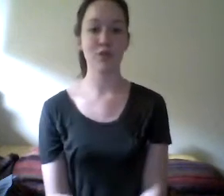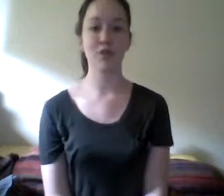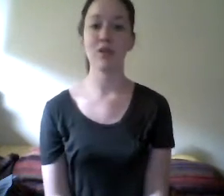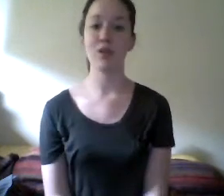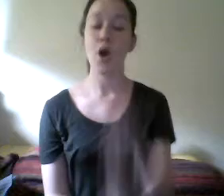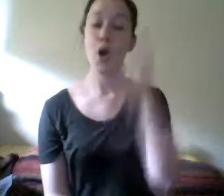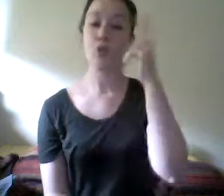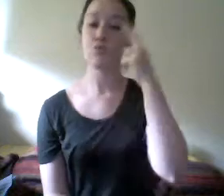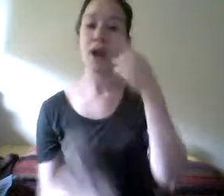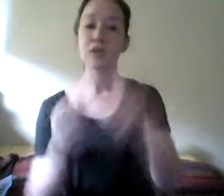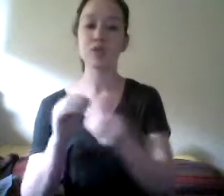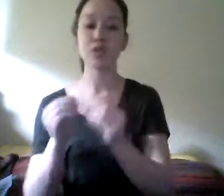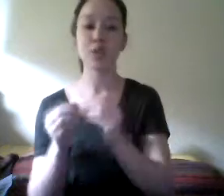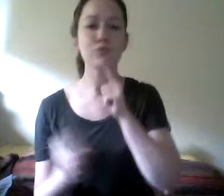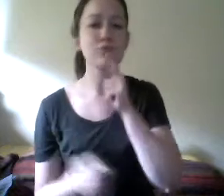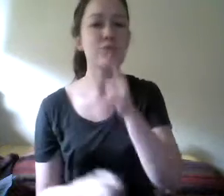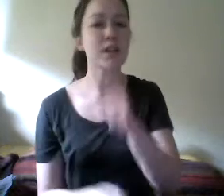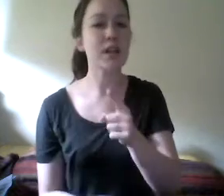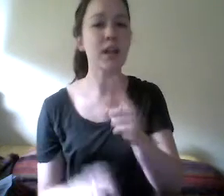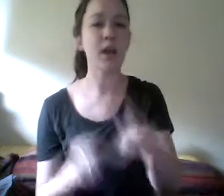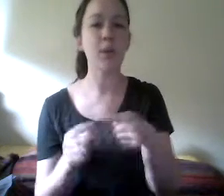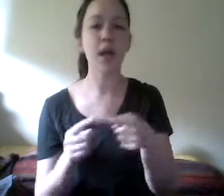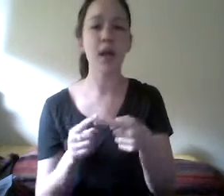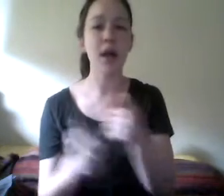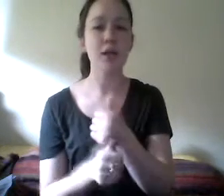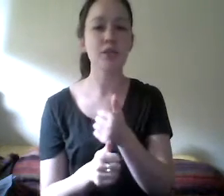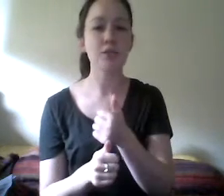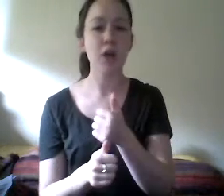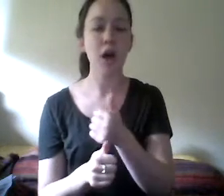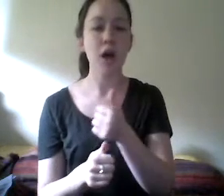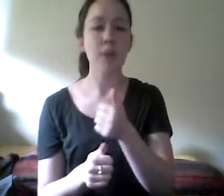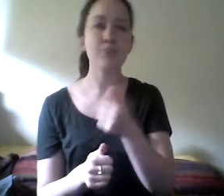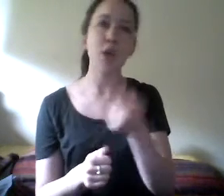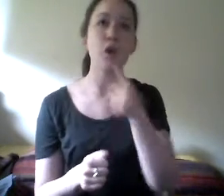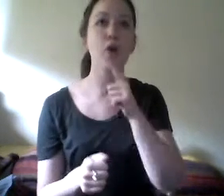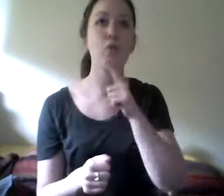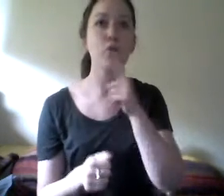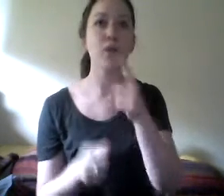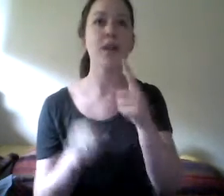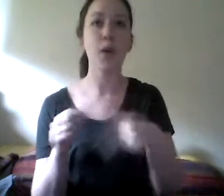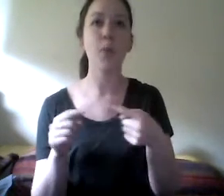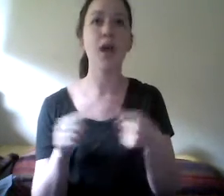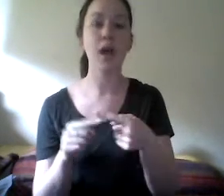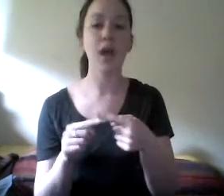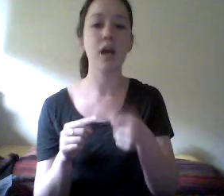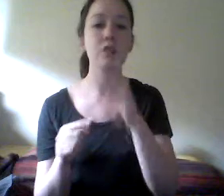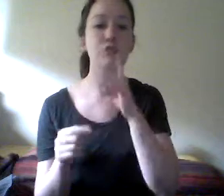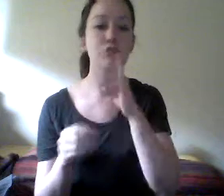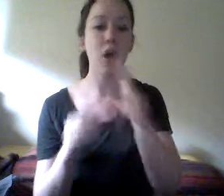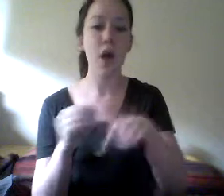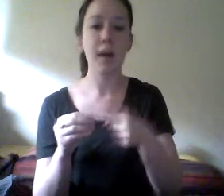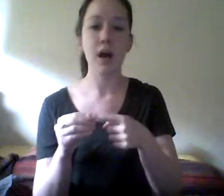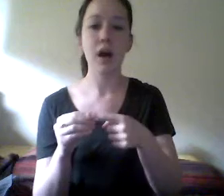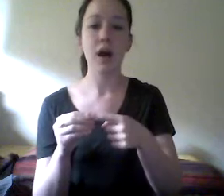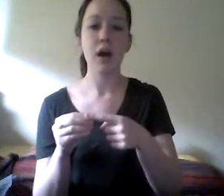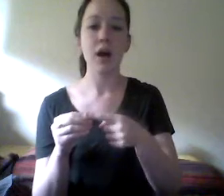Rational numbers is really when the algebra, or really when we get to talking about something, in my opinion, a